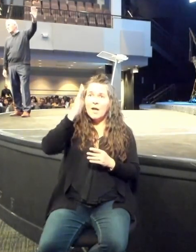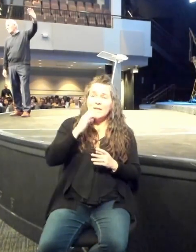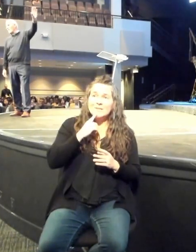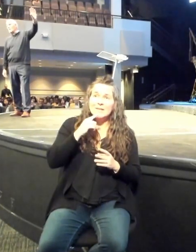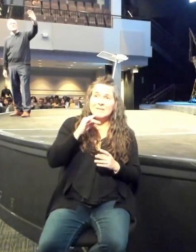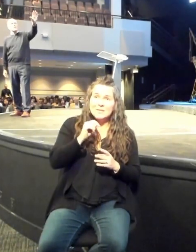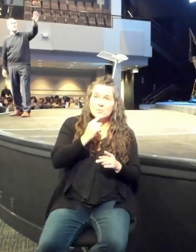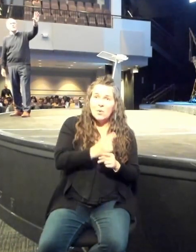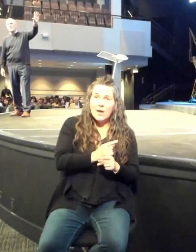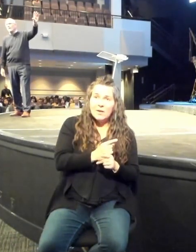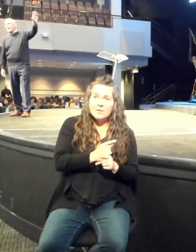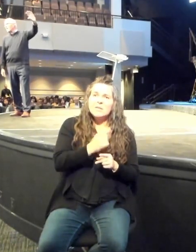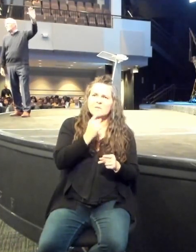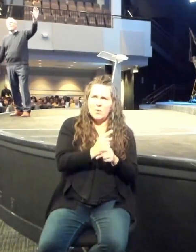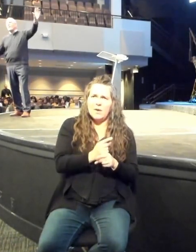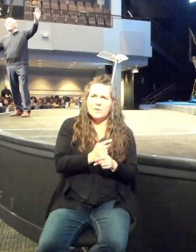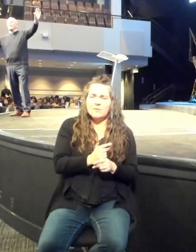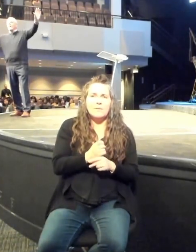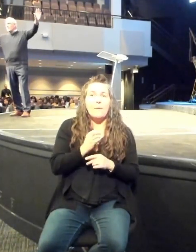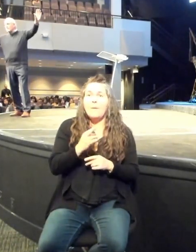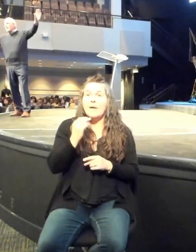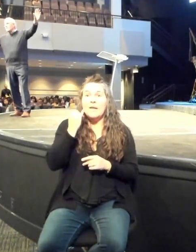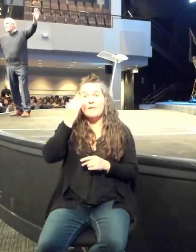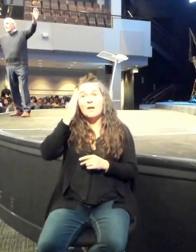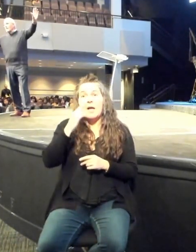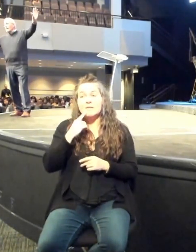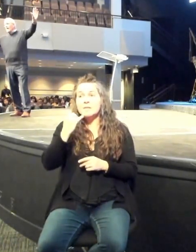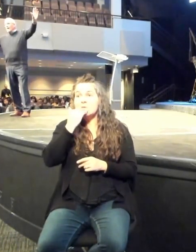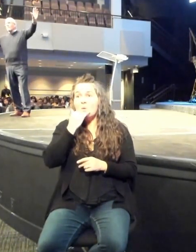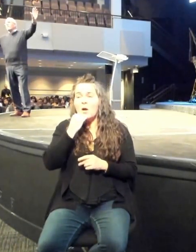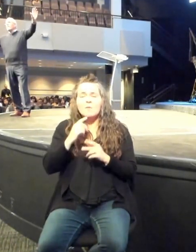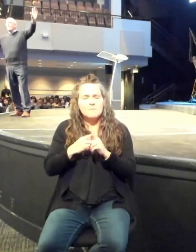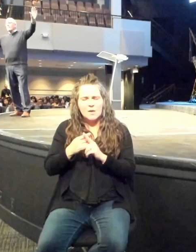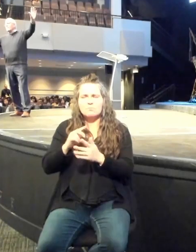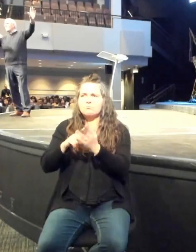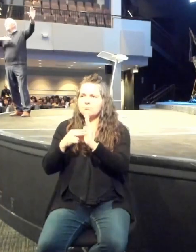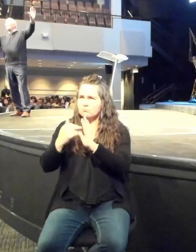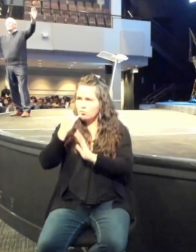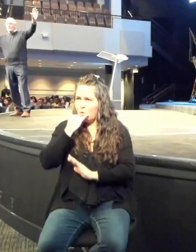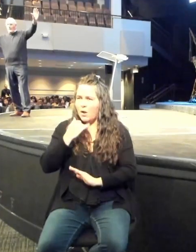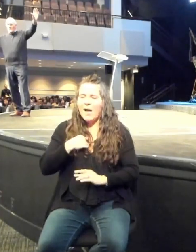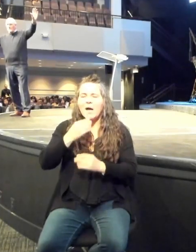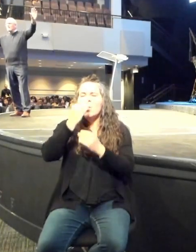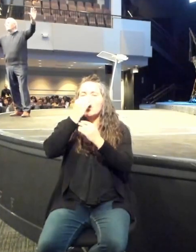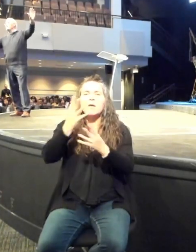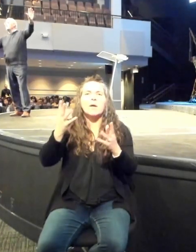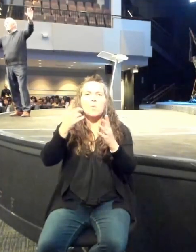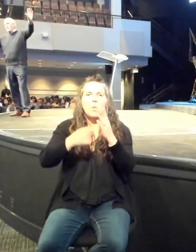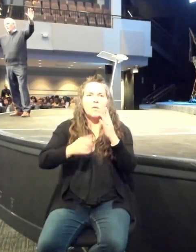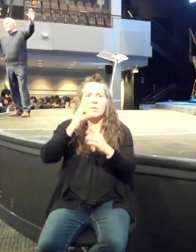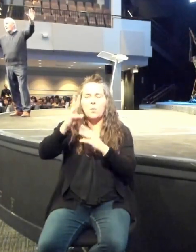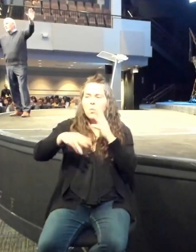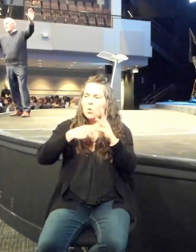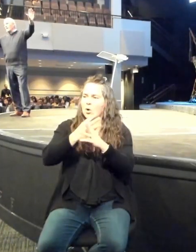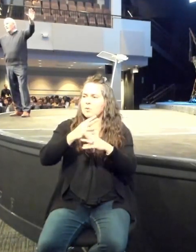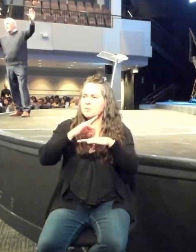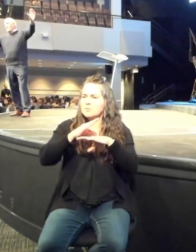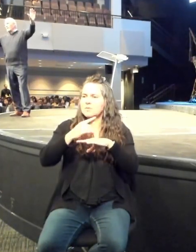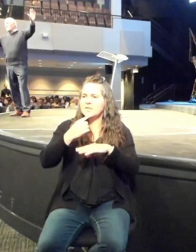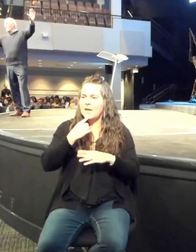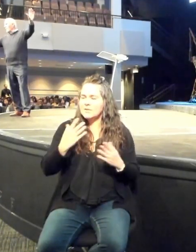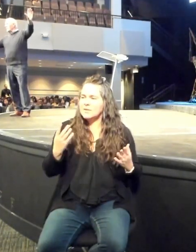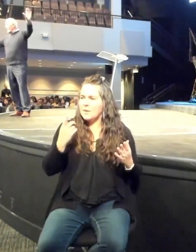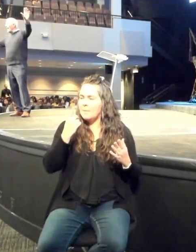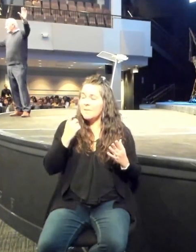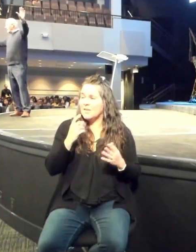God says it's wrong. I don't care what everybody else says. I don't care what the world says. It doesn't matter what the world says,